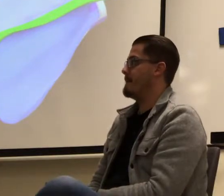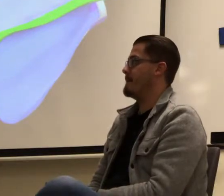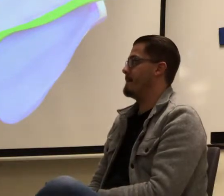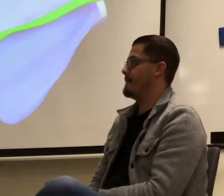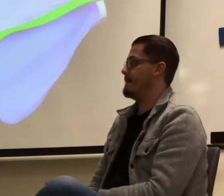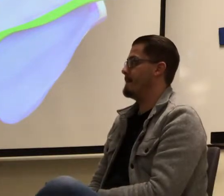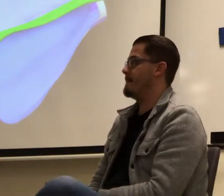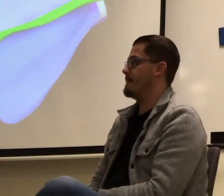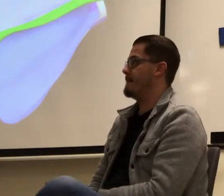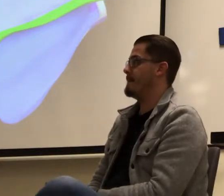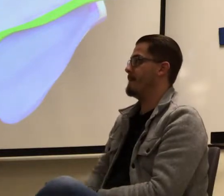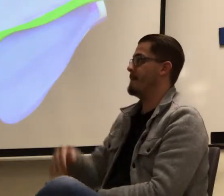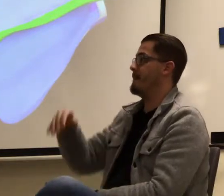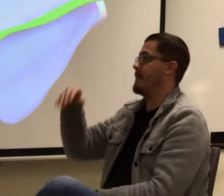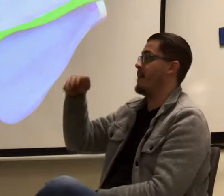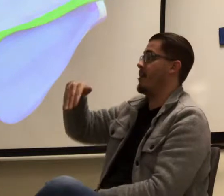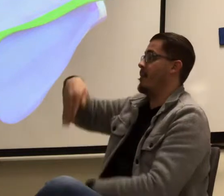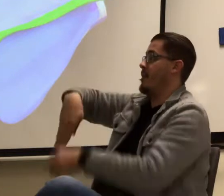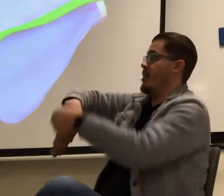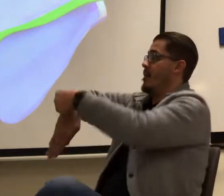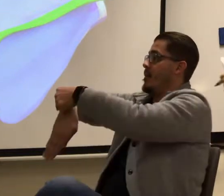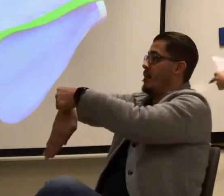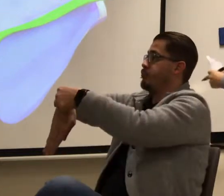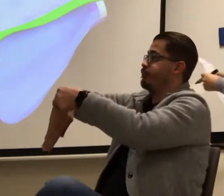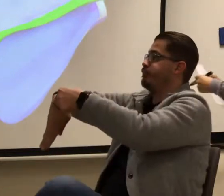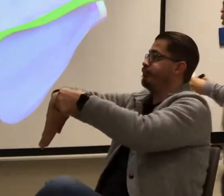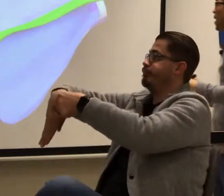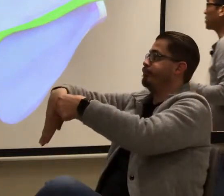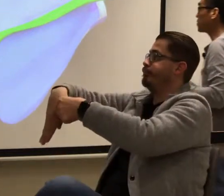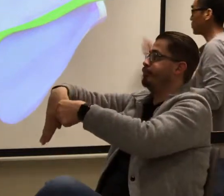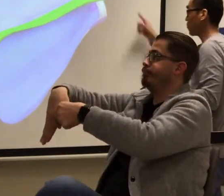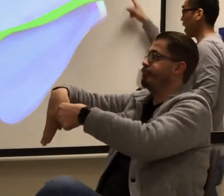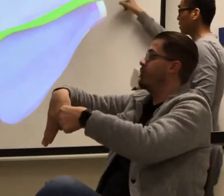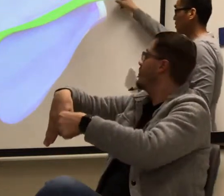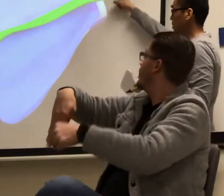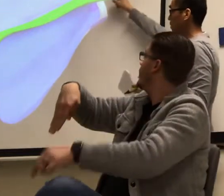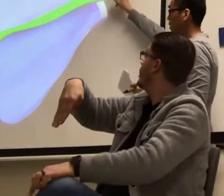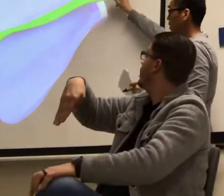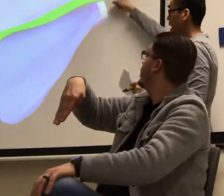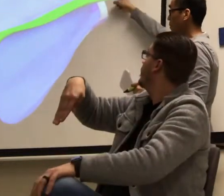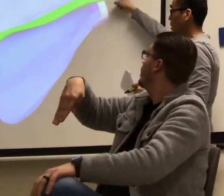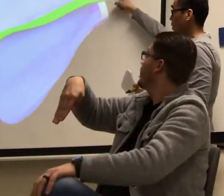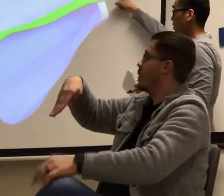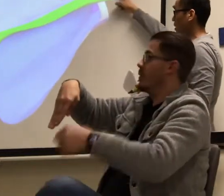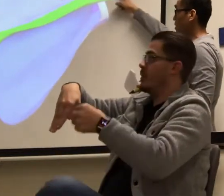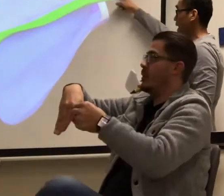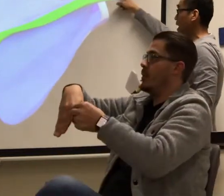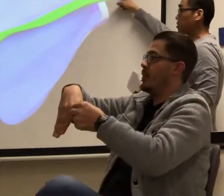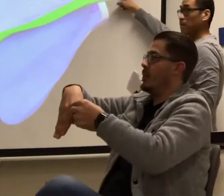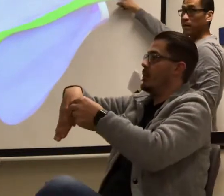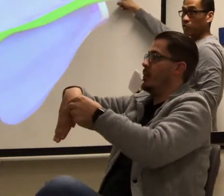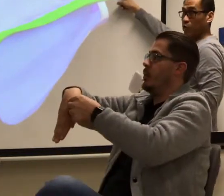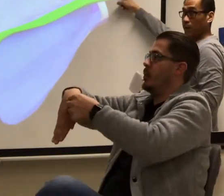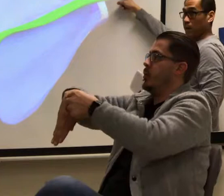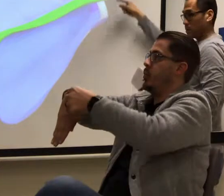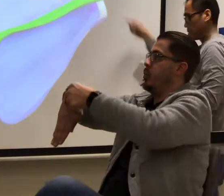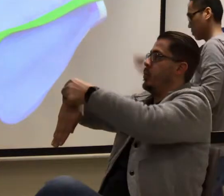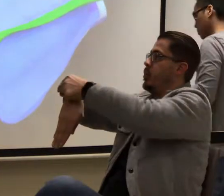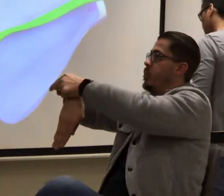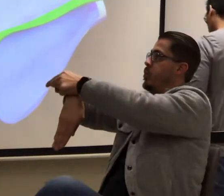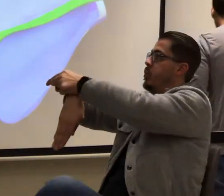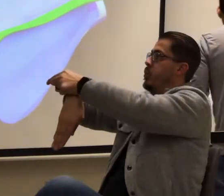The spine of the scapula, as it continues laterally, it kind of widens and flattens, and that part is actually the